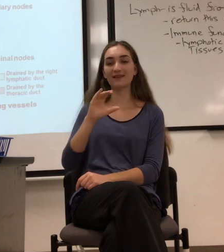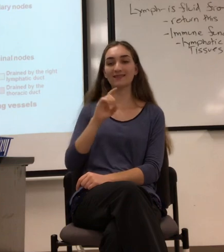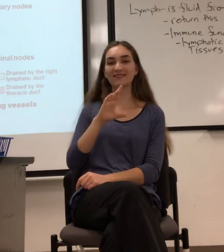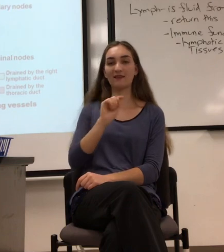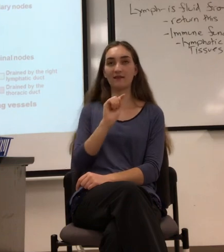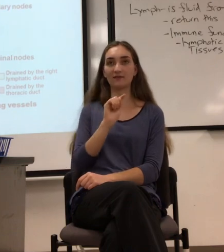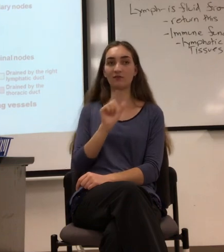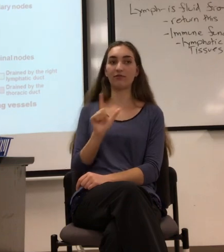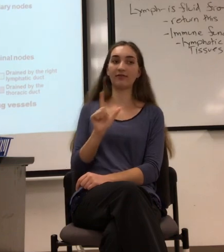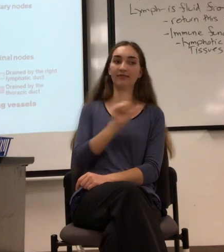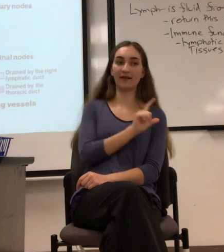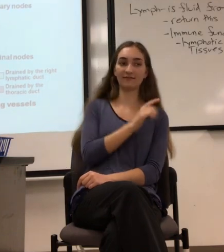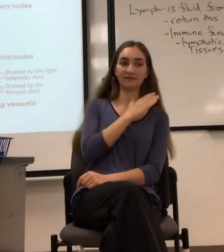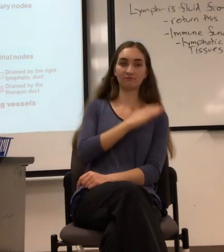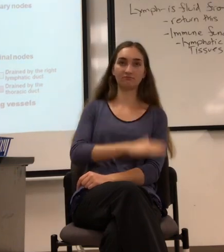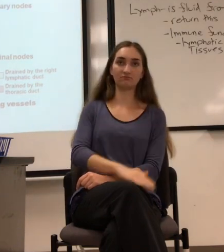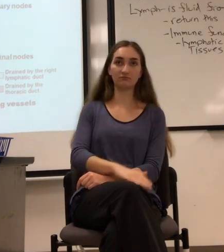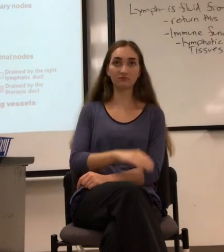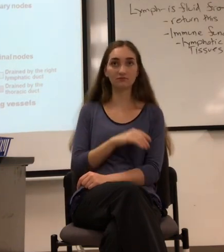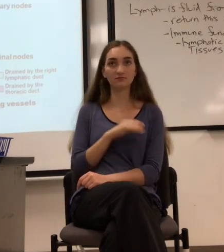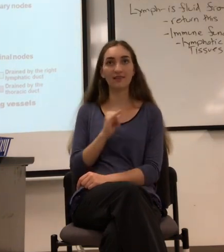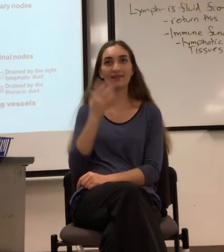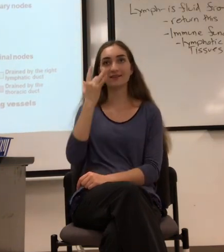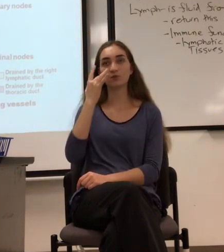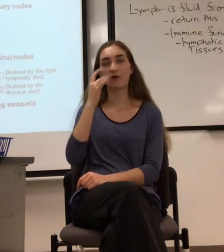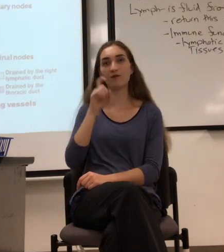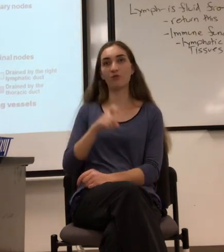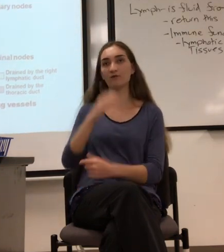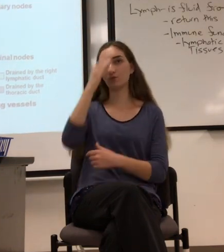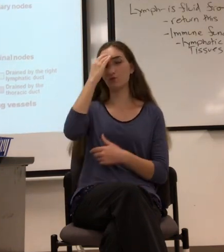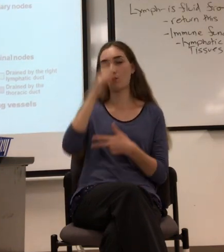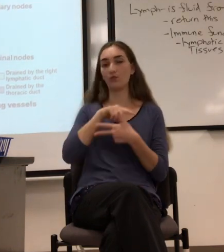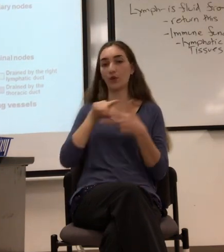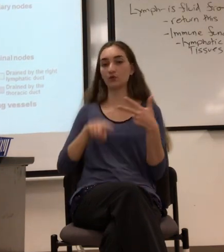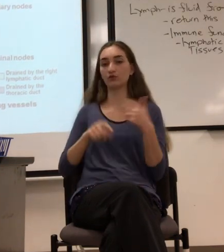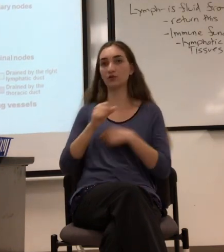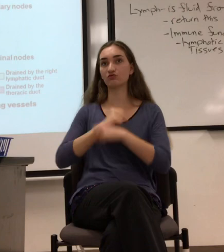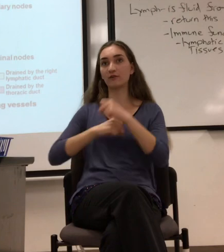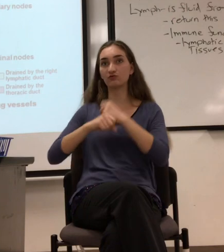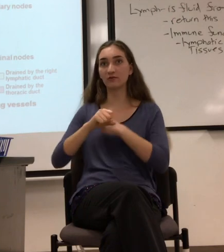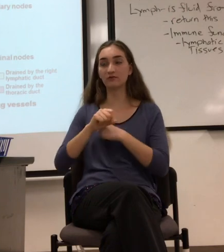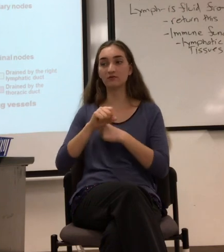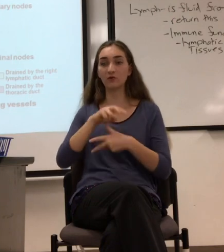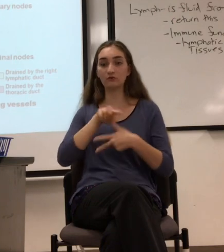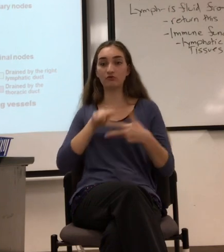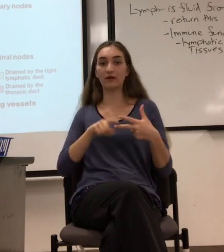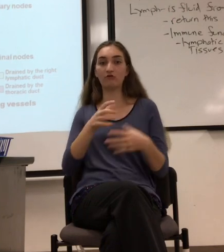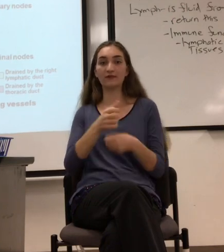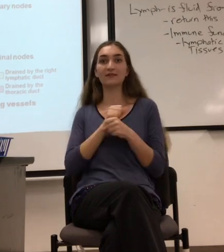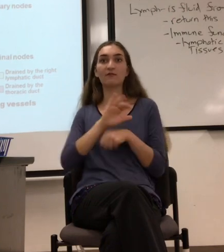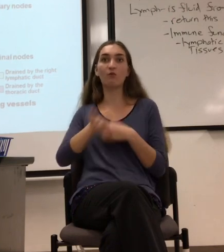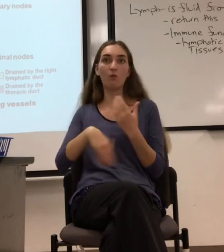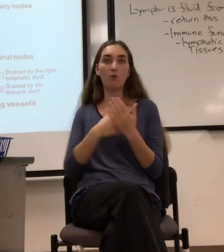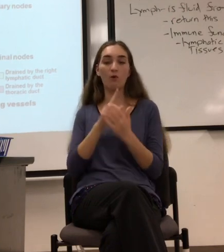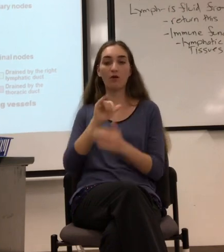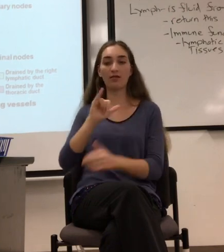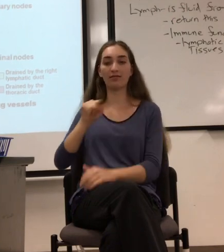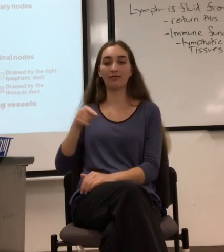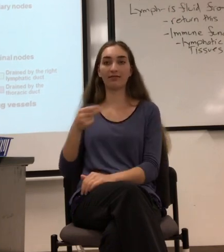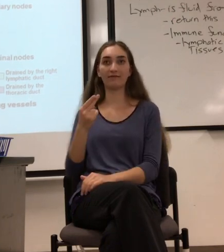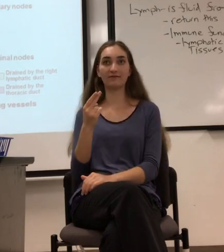side. So that's why I had you know these three structures. They're receiving all the lymph, but you got lymph everywhere. You have lymph